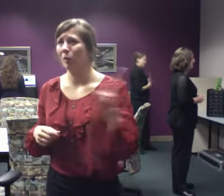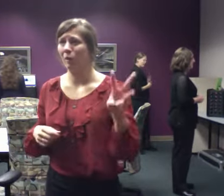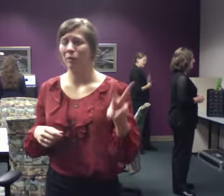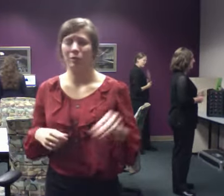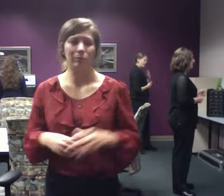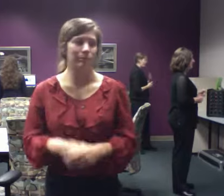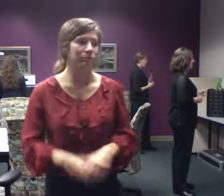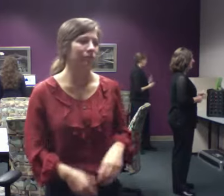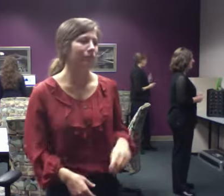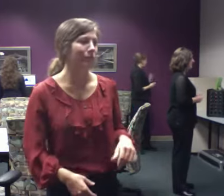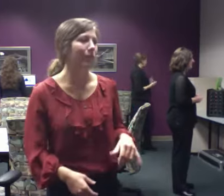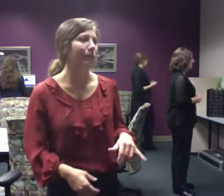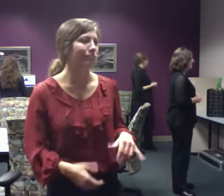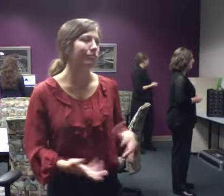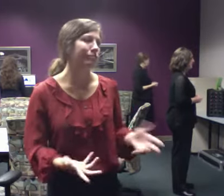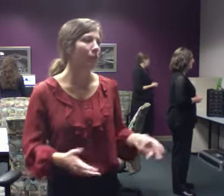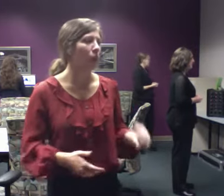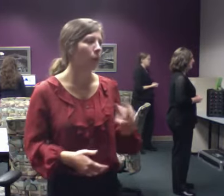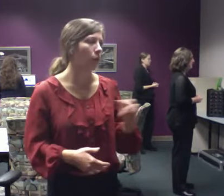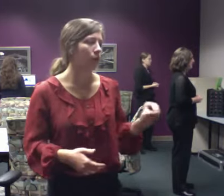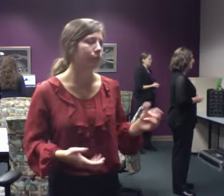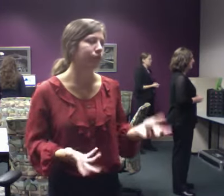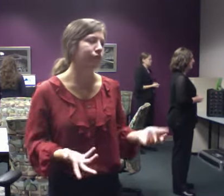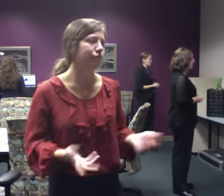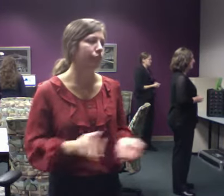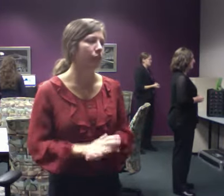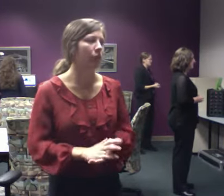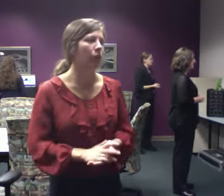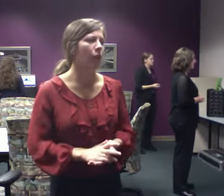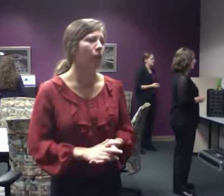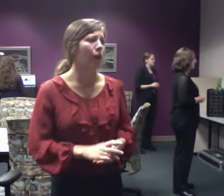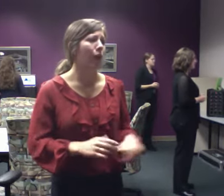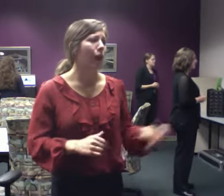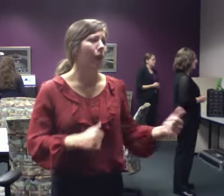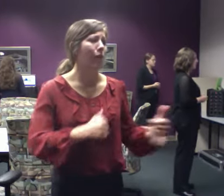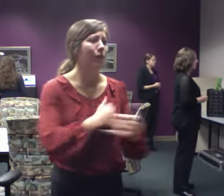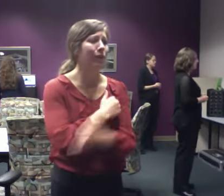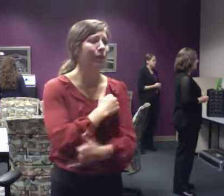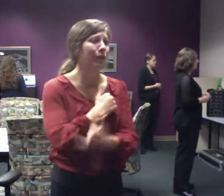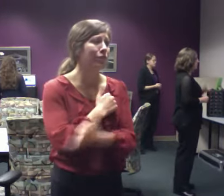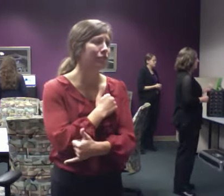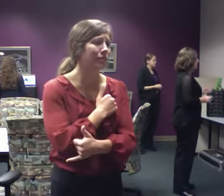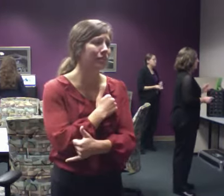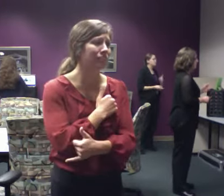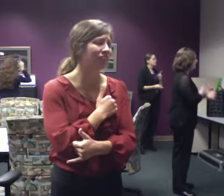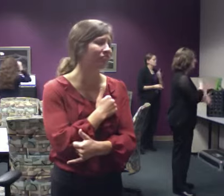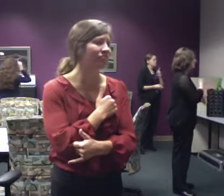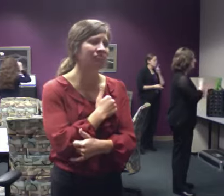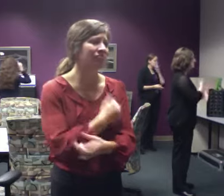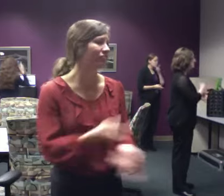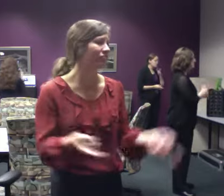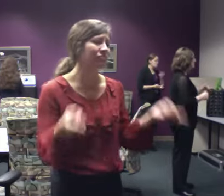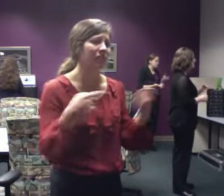No, like I said, no other country, with the possible exception of Germany. Mainly because of the depth